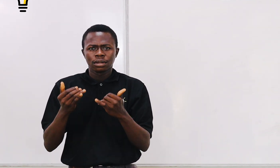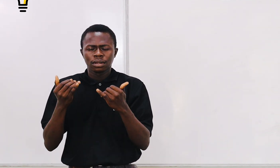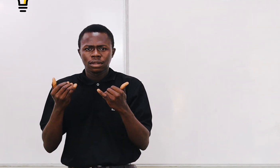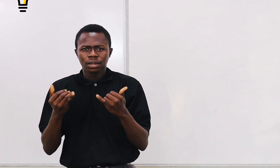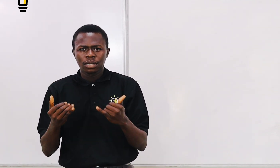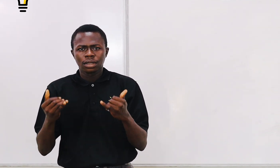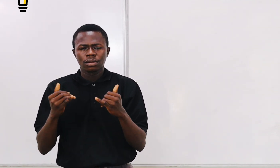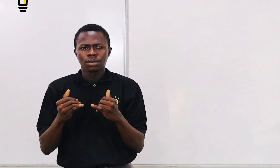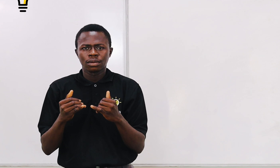Now,